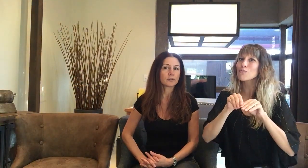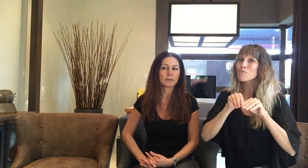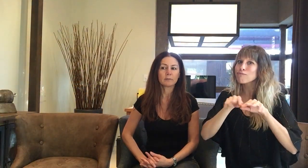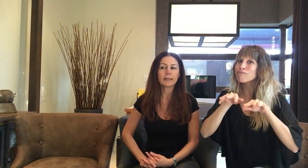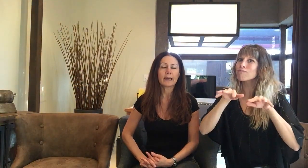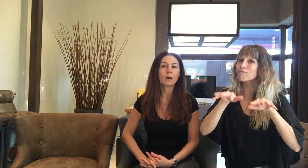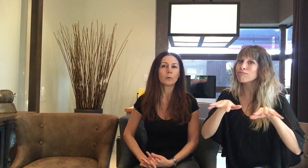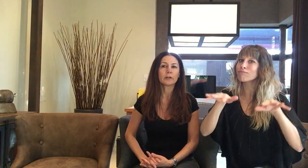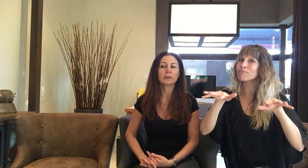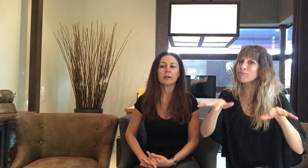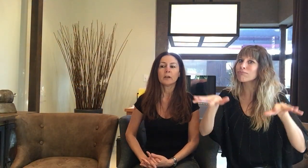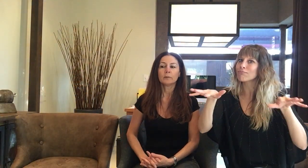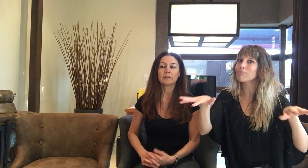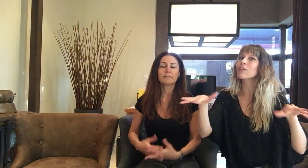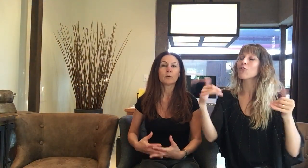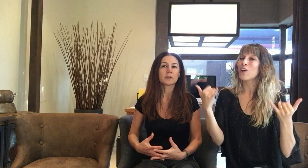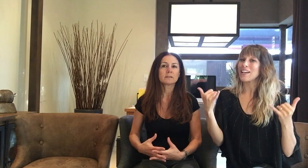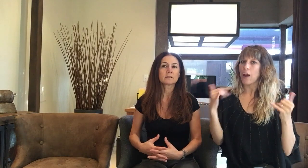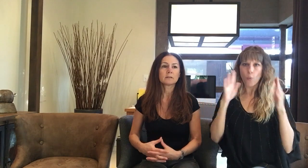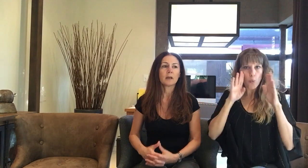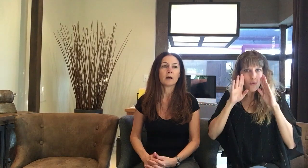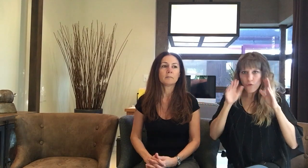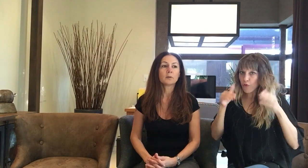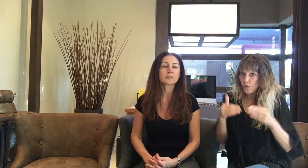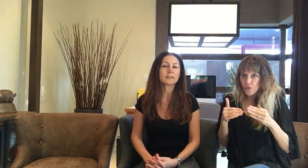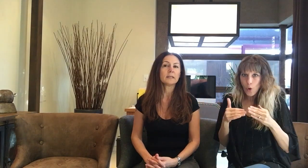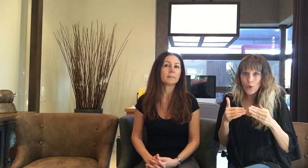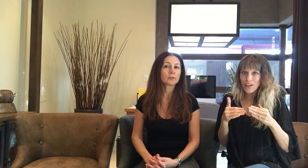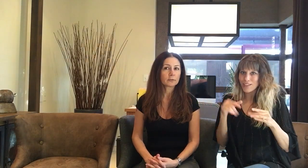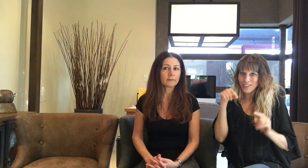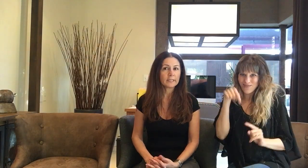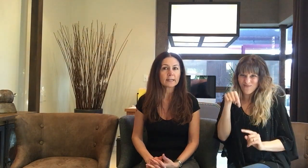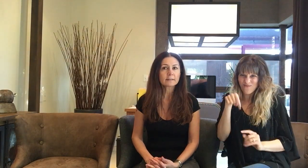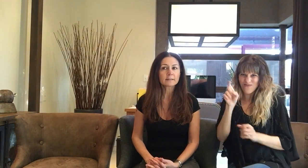country. Right now we're really focused mostly in Metro Phoenix,